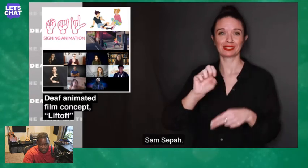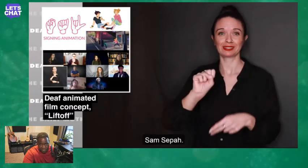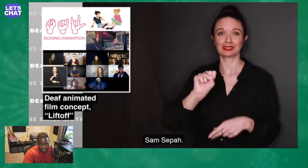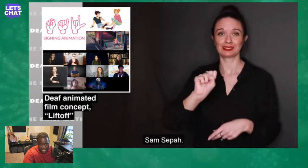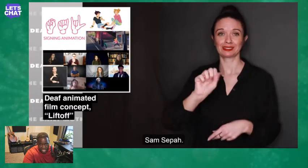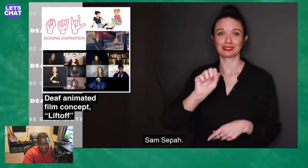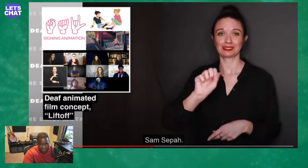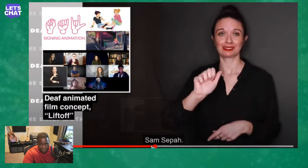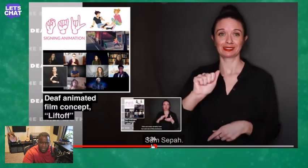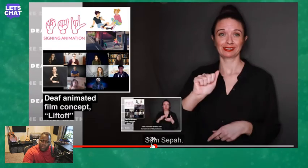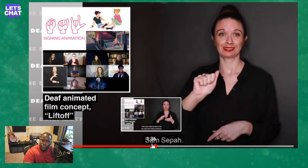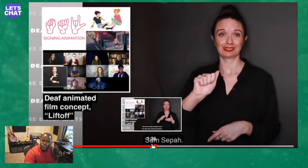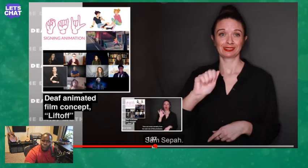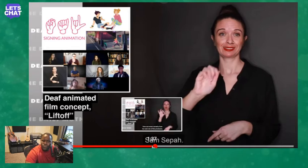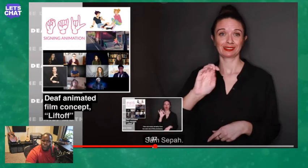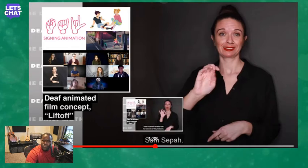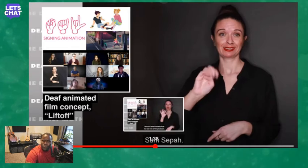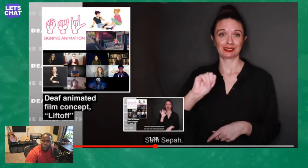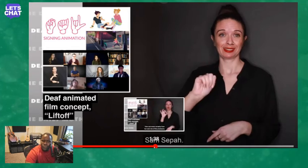this named.